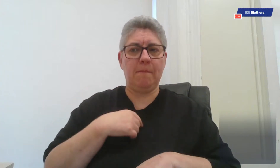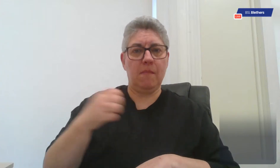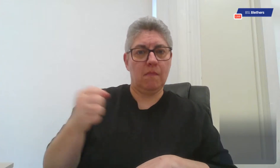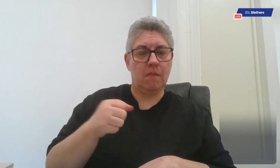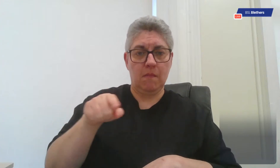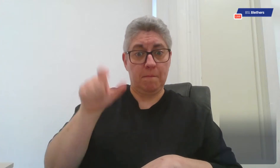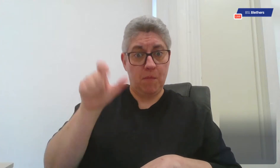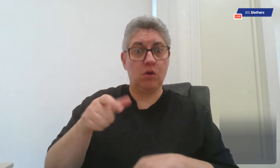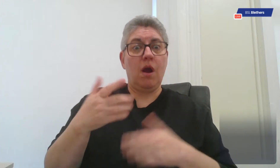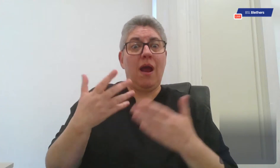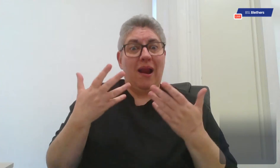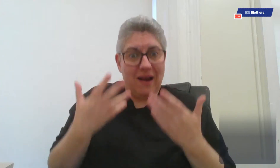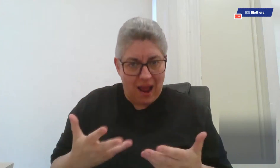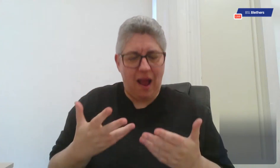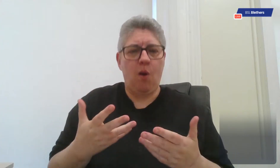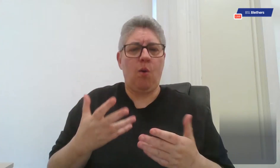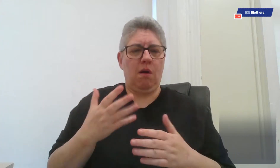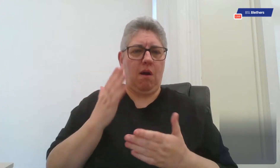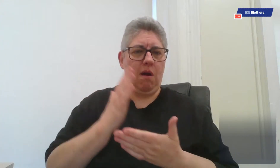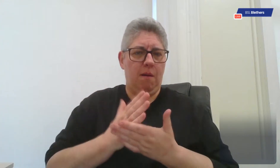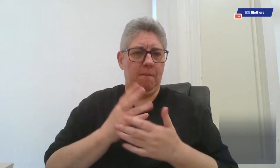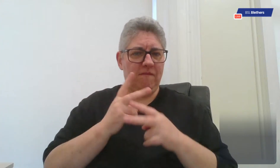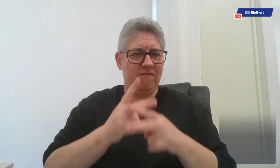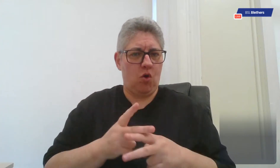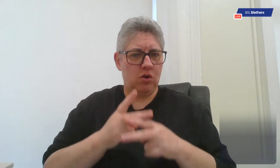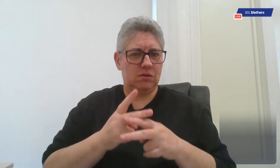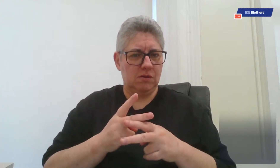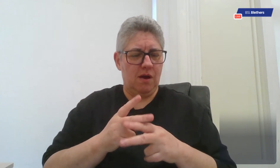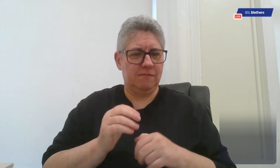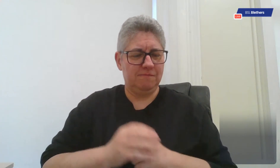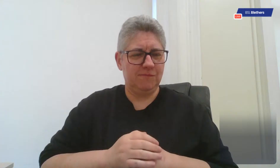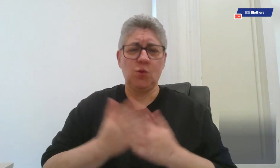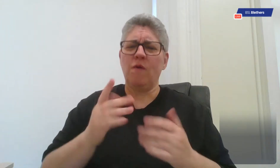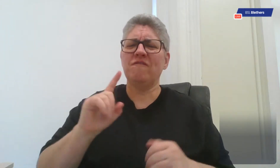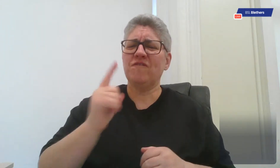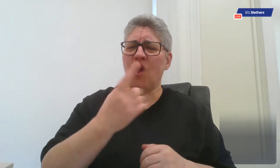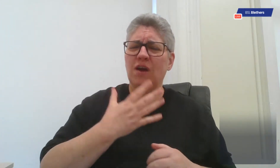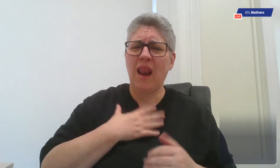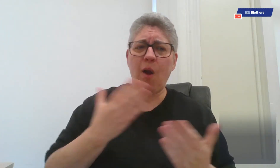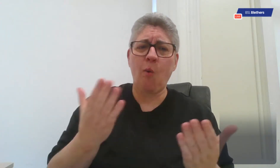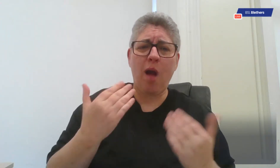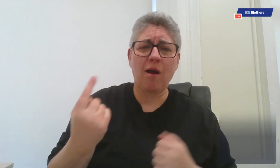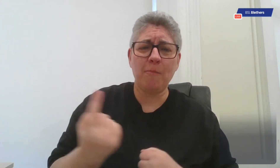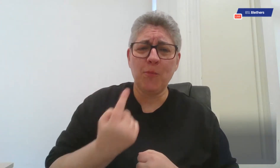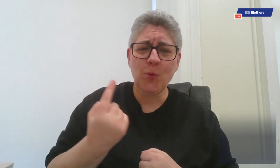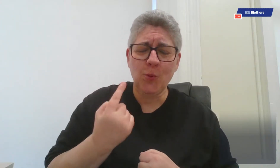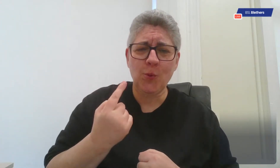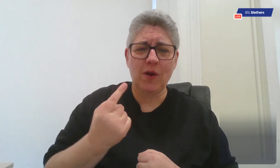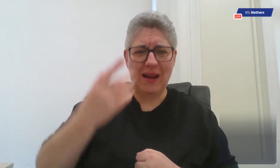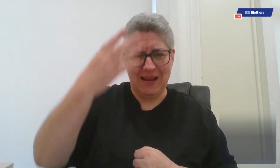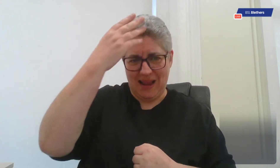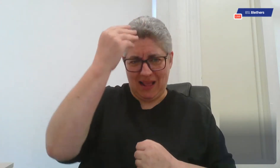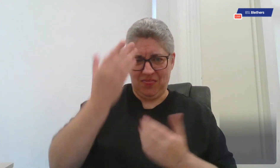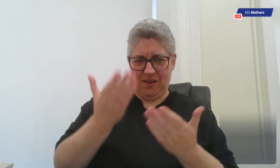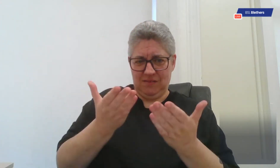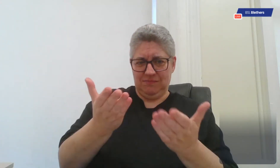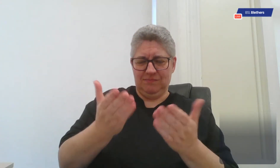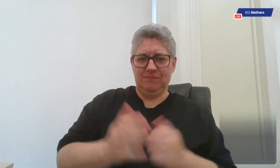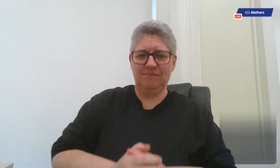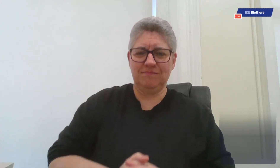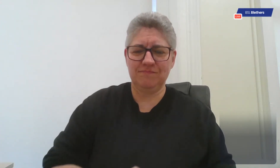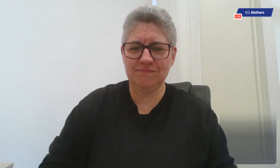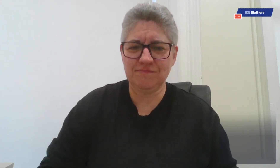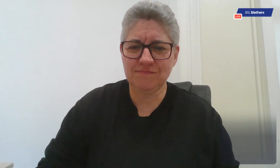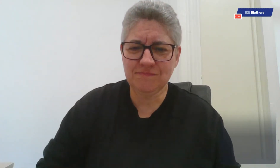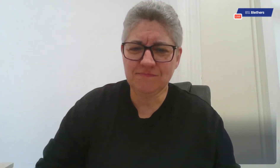Now, I know that we've looked at this topic before. We were talking at that time to someone who is a prospective